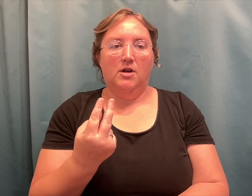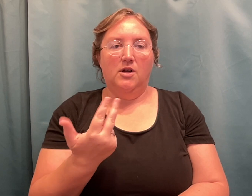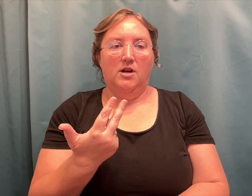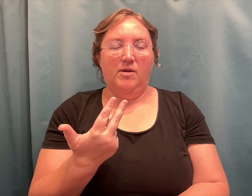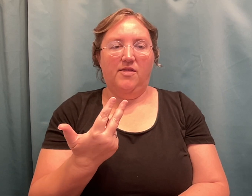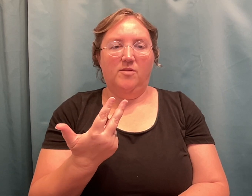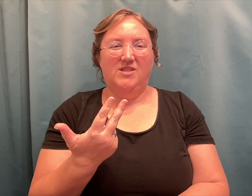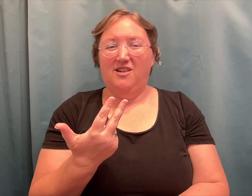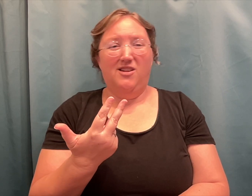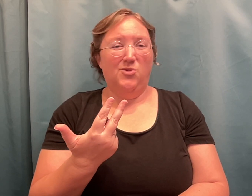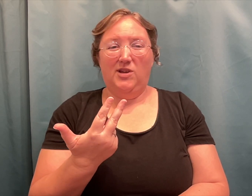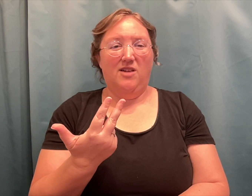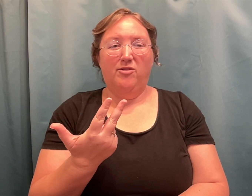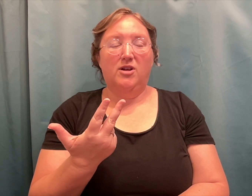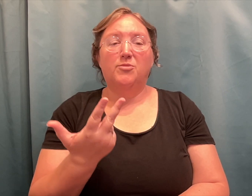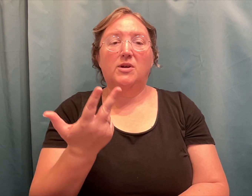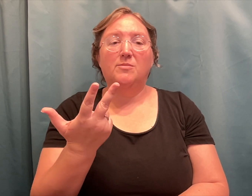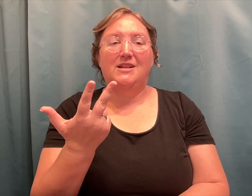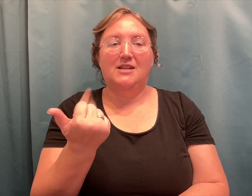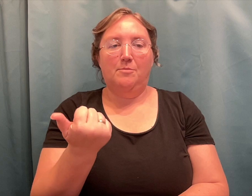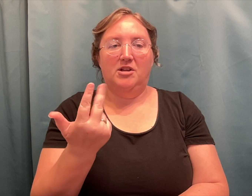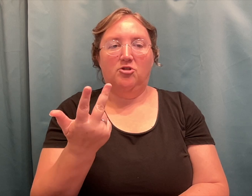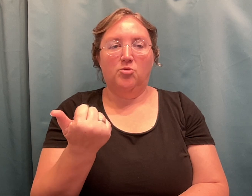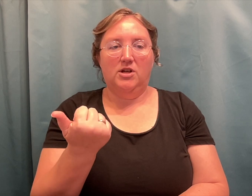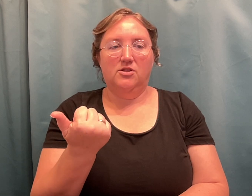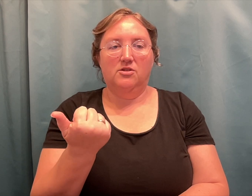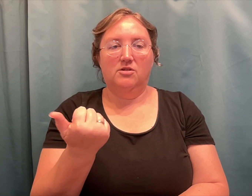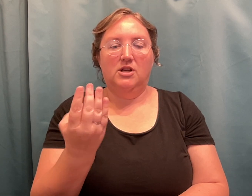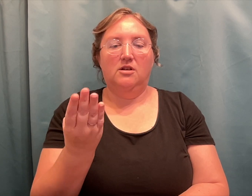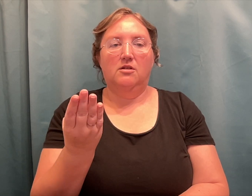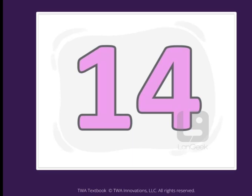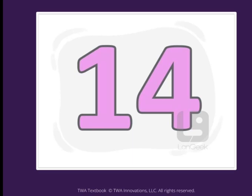Now my thumb's out, so I can't flick up twice. I'm going to tap down twice. 13.